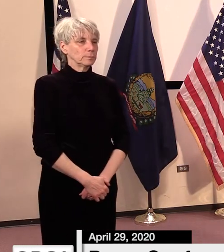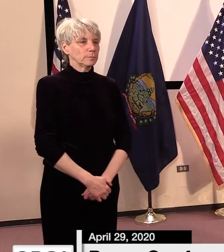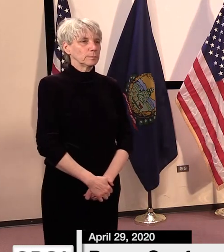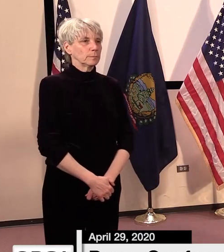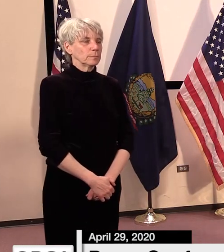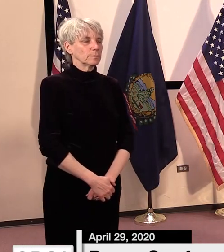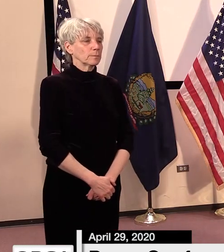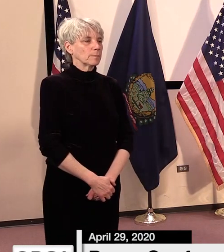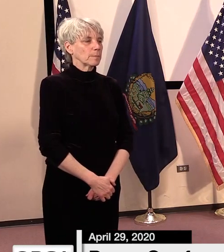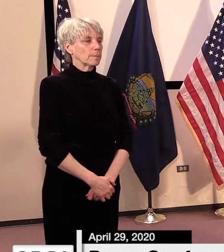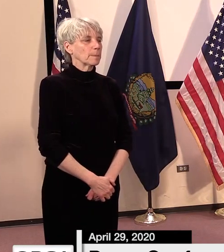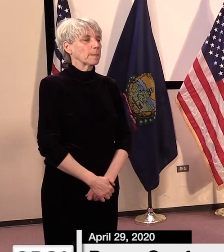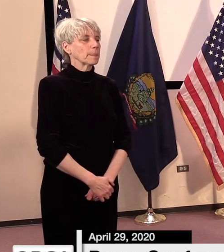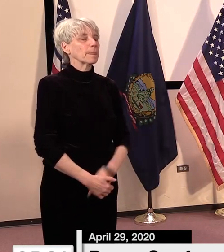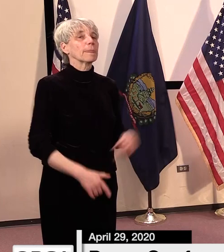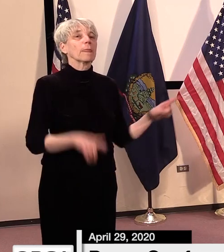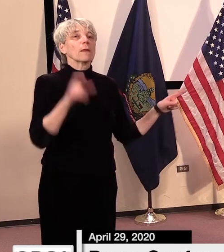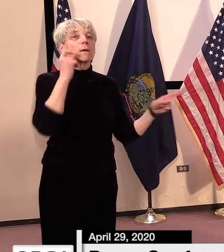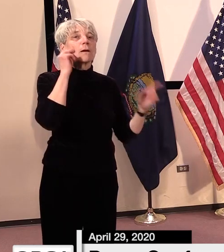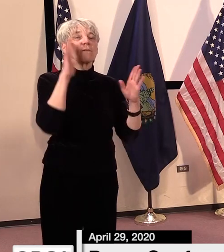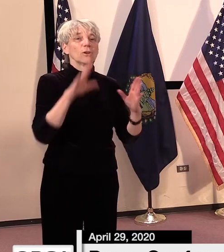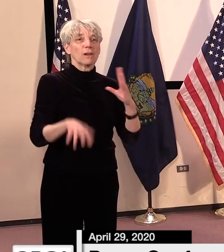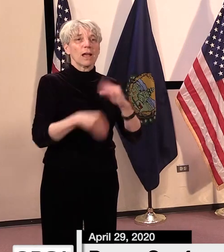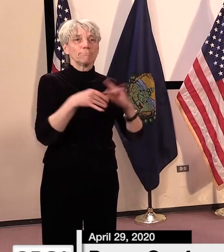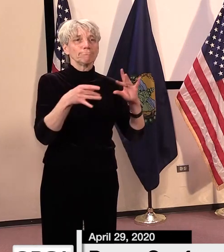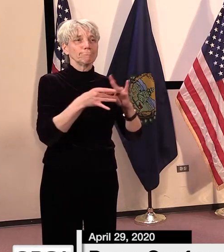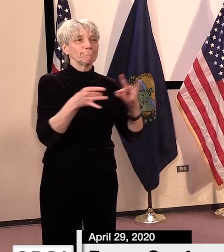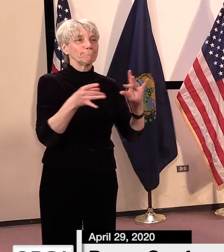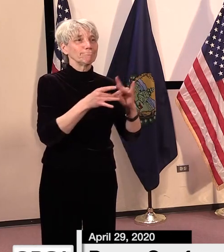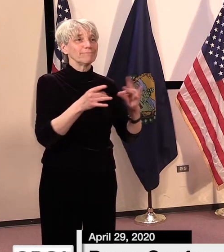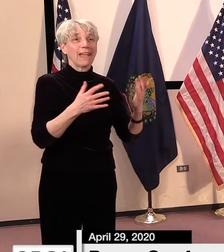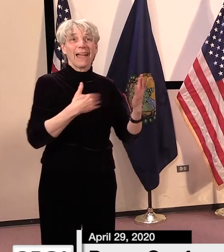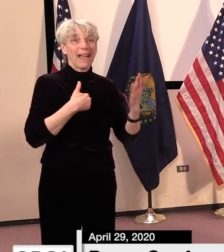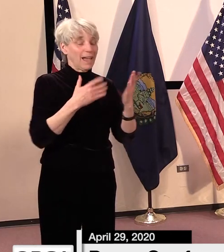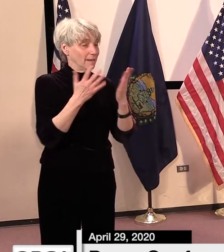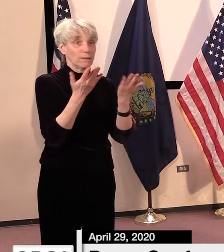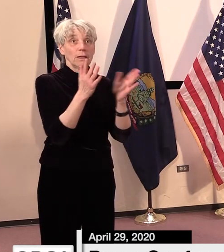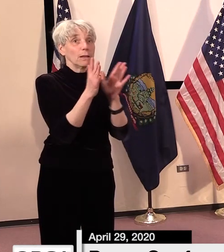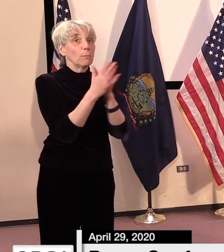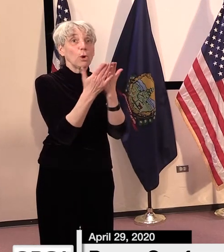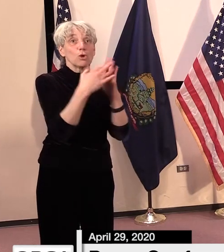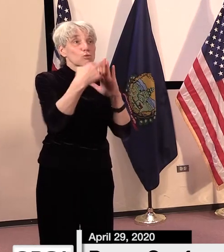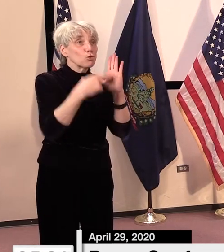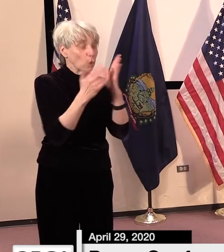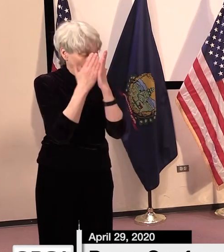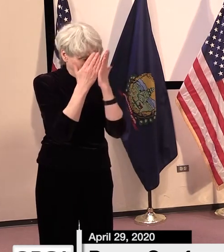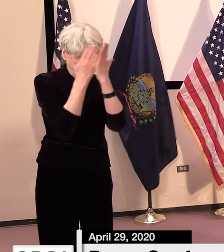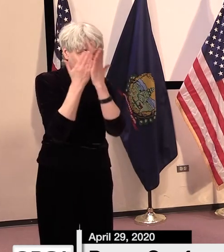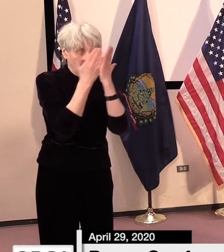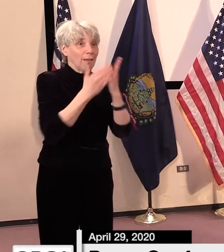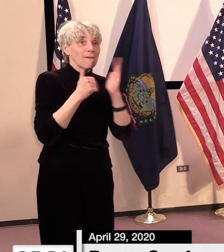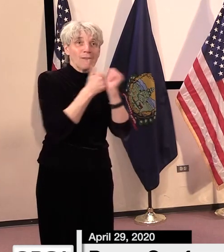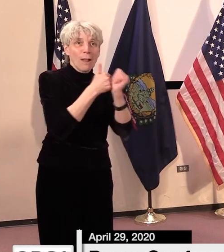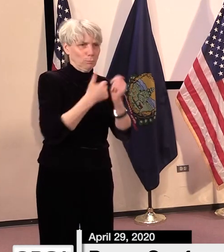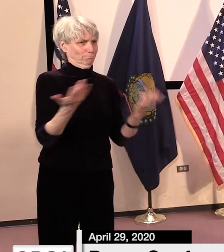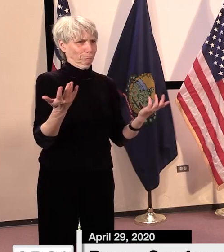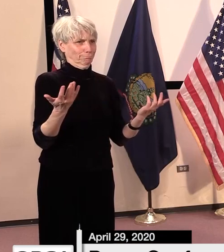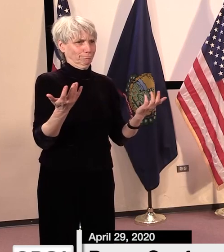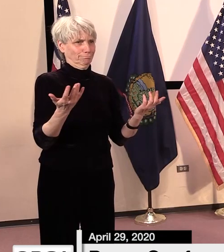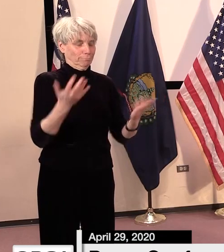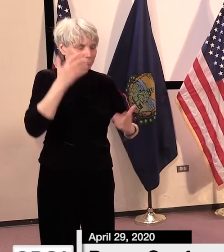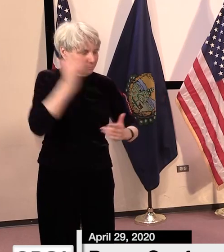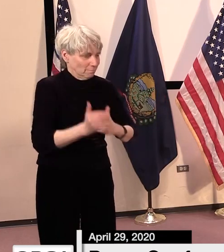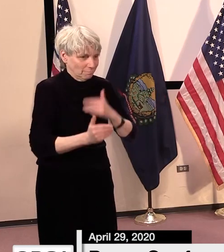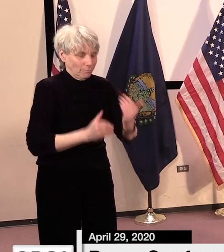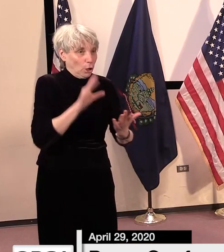If I could just add, there's no playbook on this, and it's something that we learn from. In every crisis, every emergency, everything we